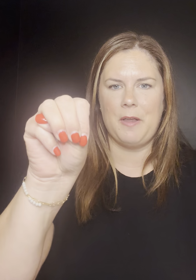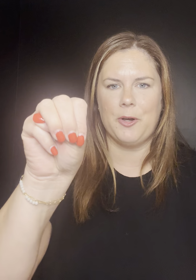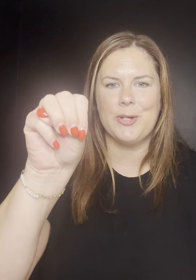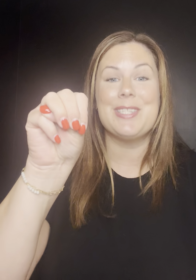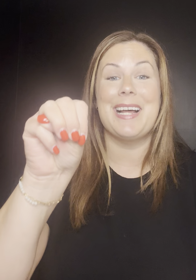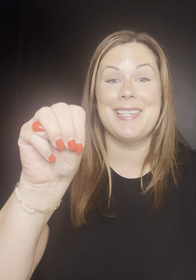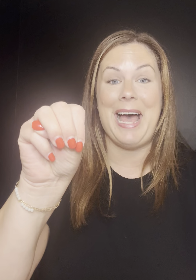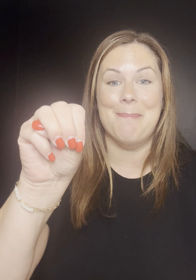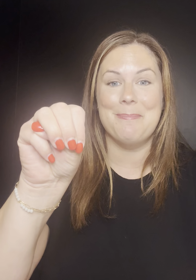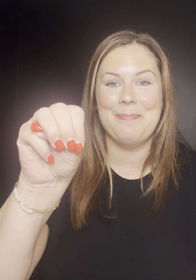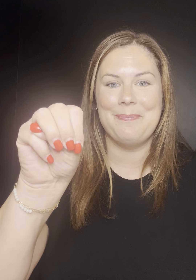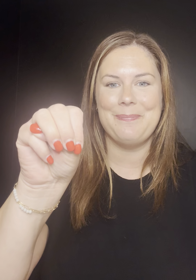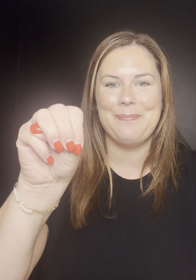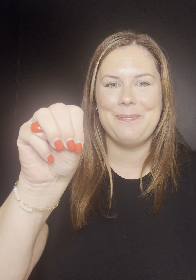fingers. That's M.